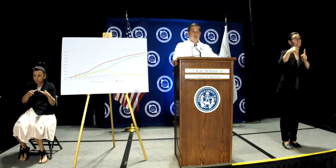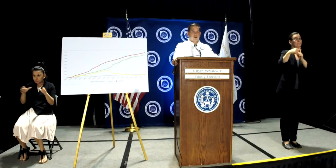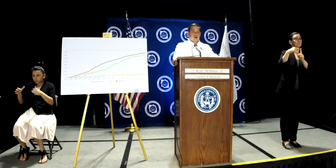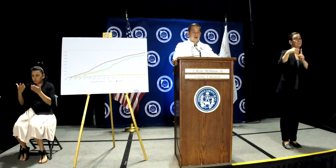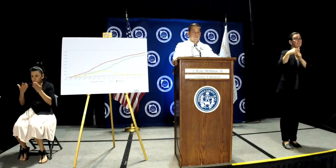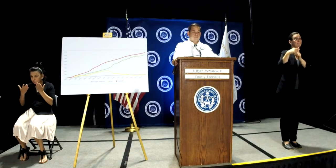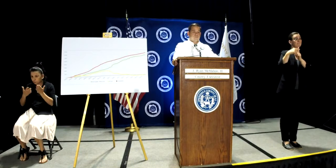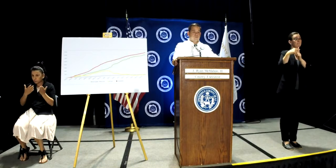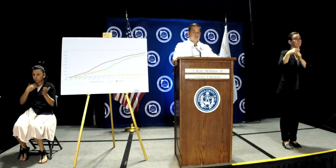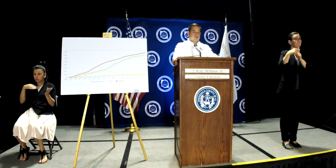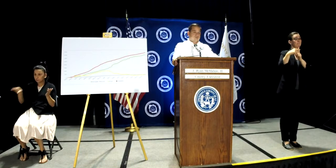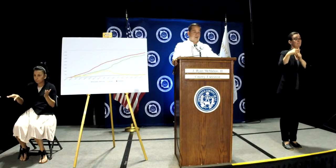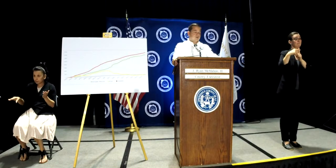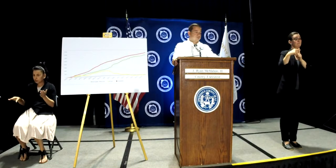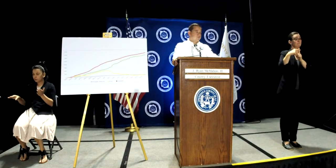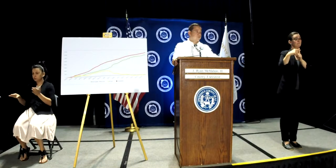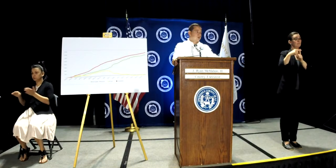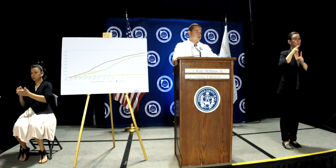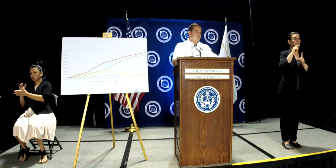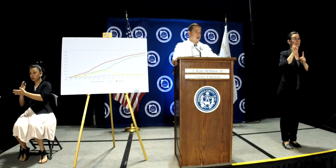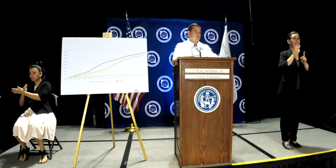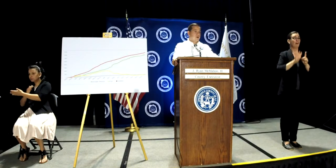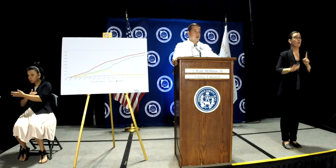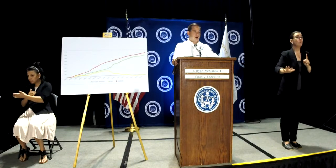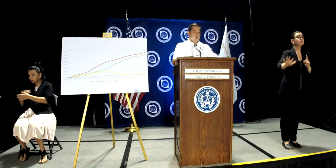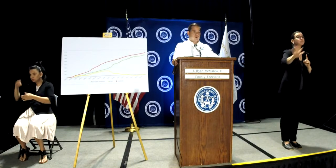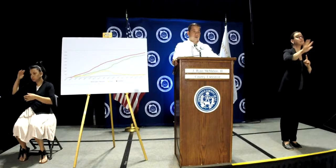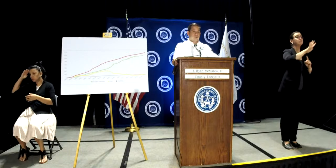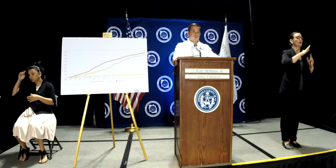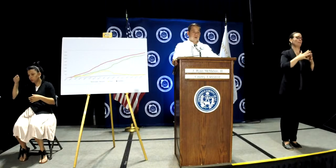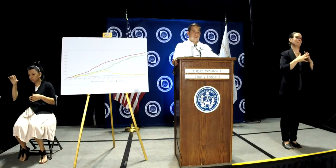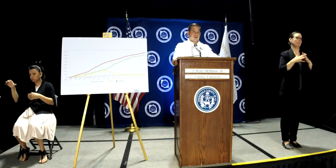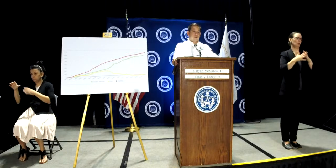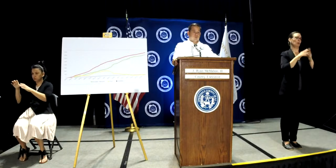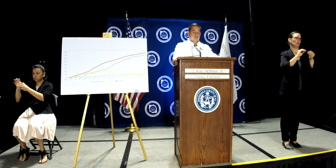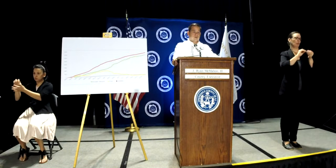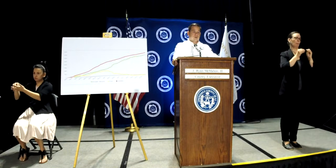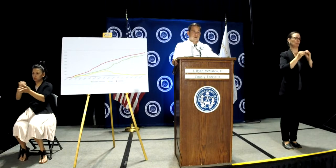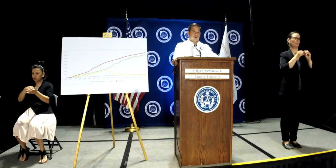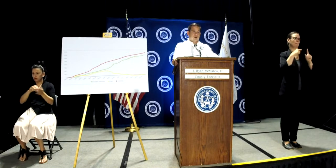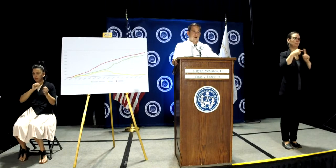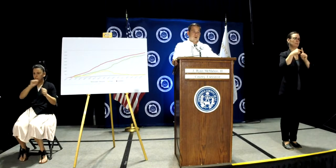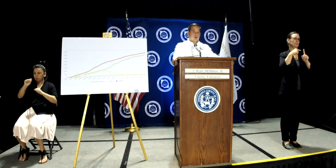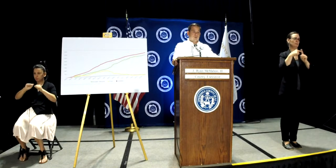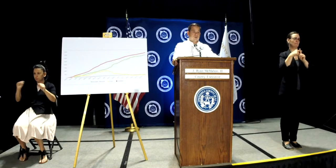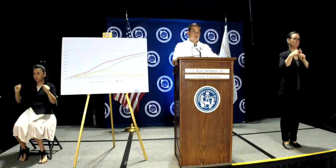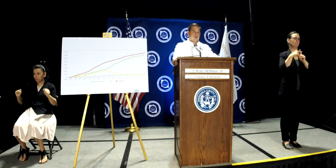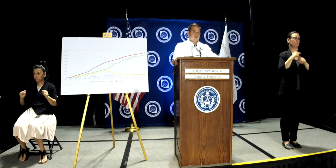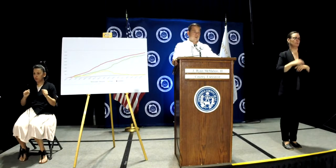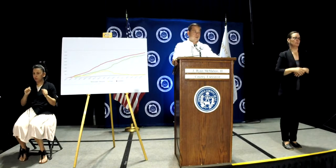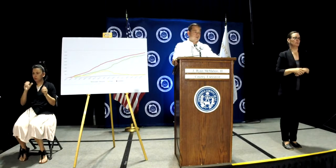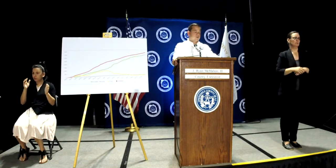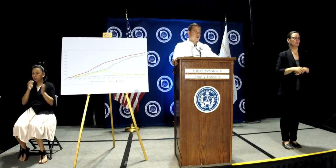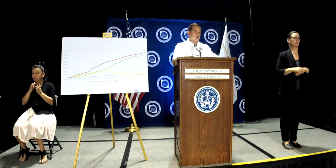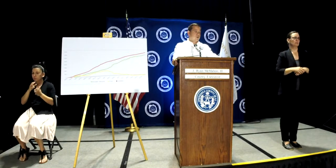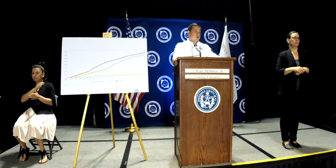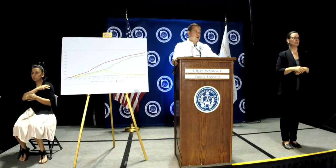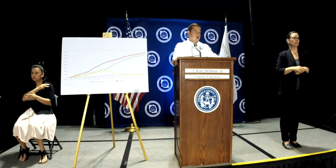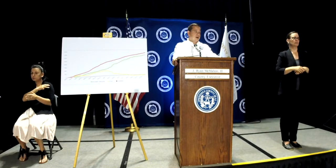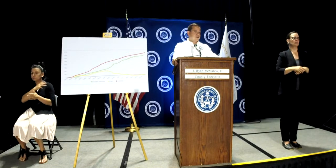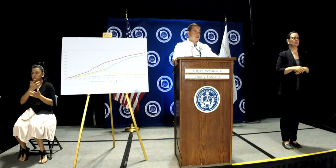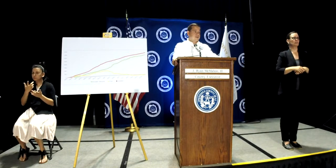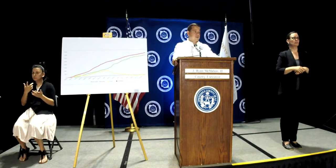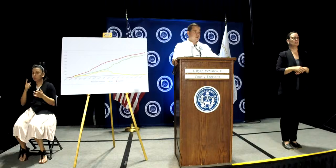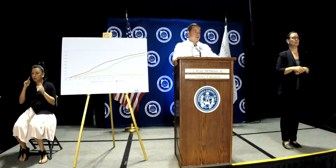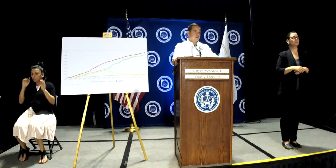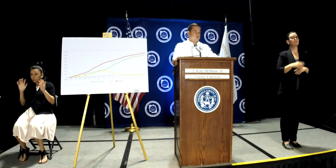job. This is a virus, so it's about how we can mitigate risk while still living with this. So